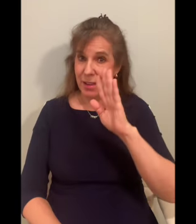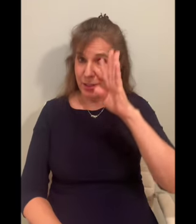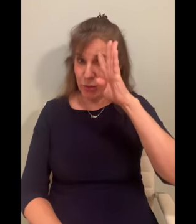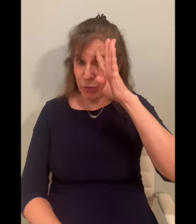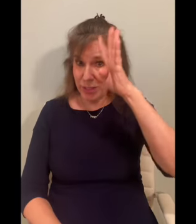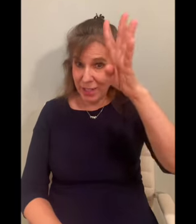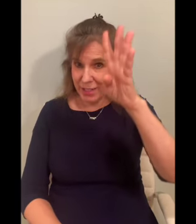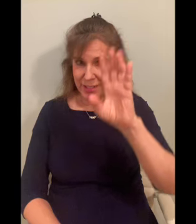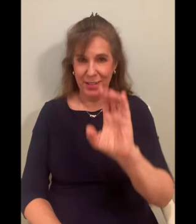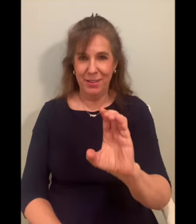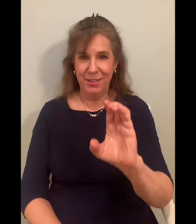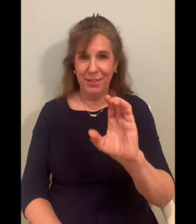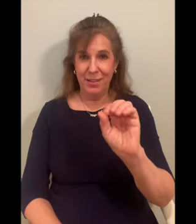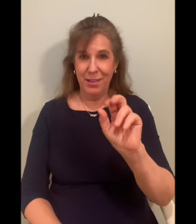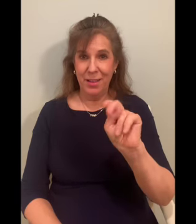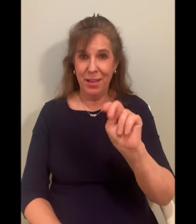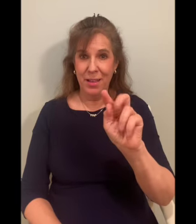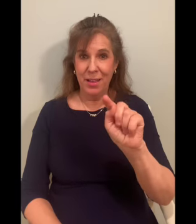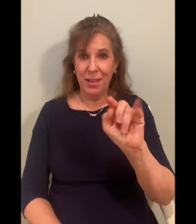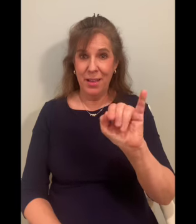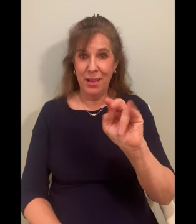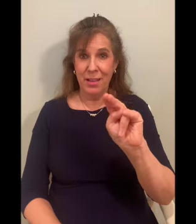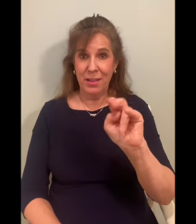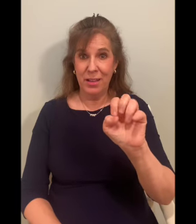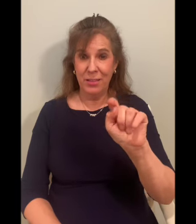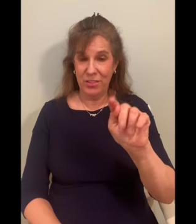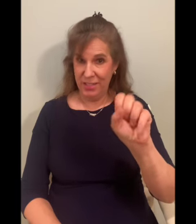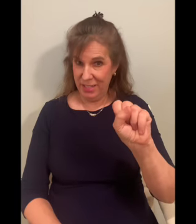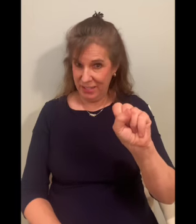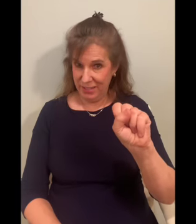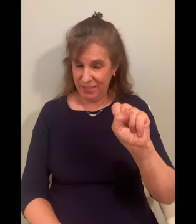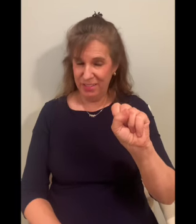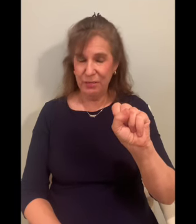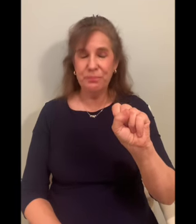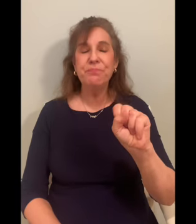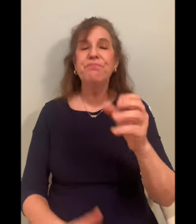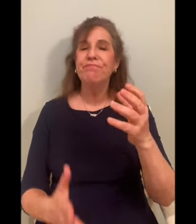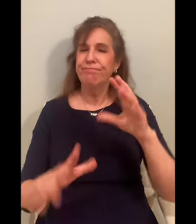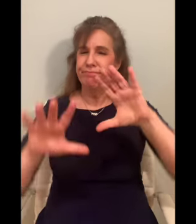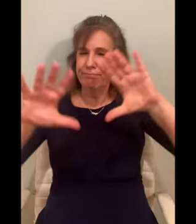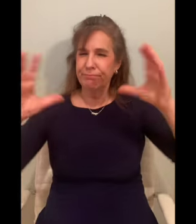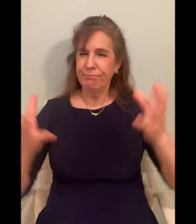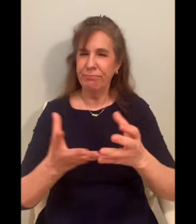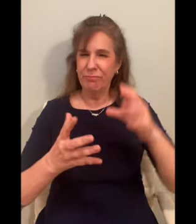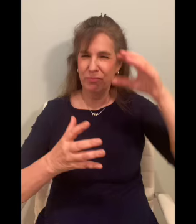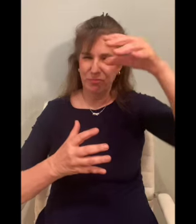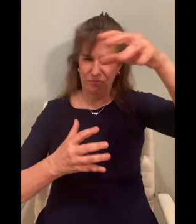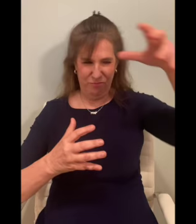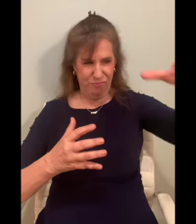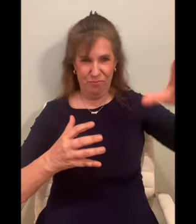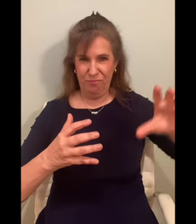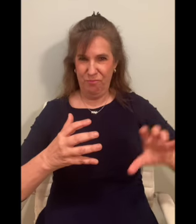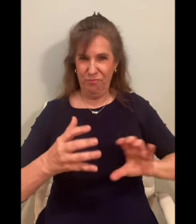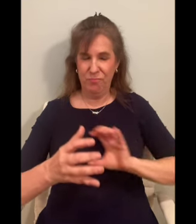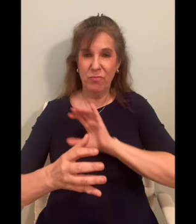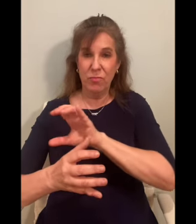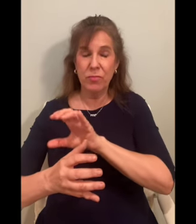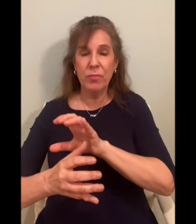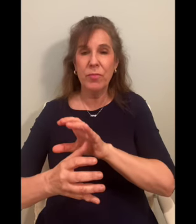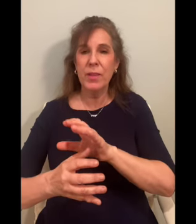today, and also and not only just the earth, because that was all not only the earth continued to